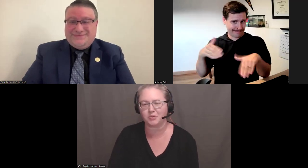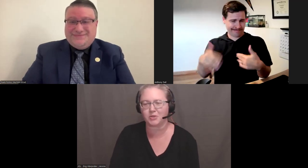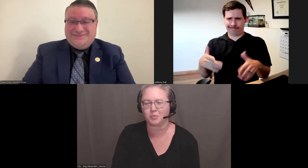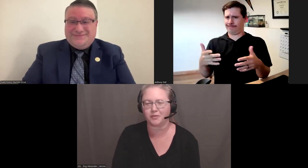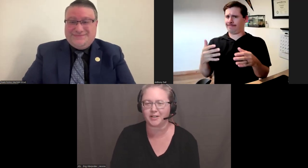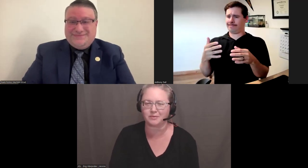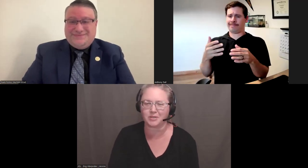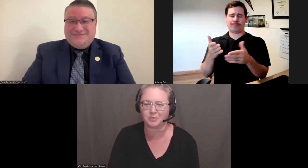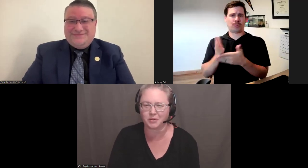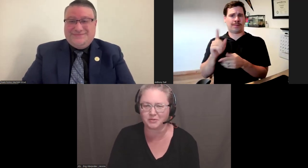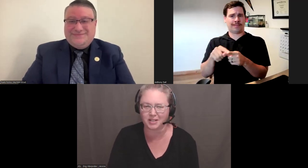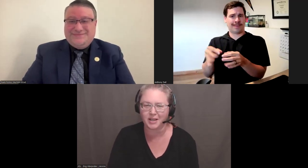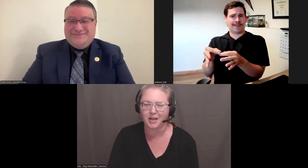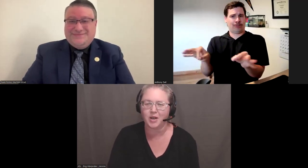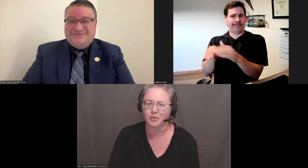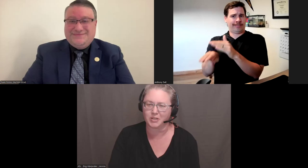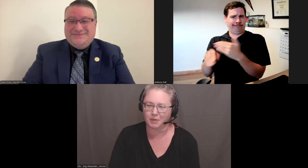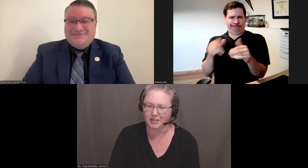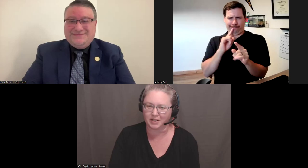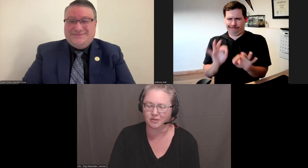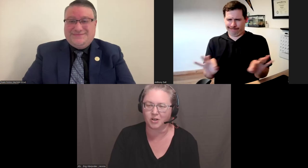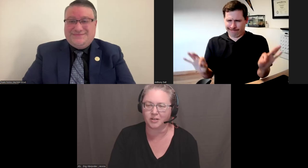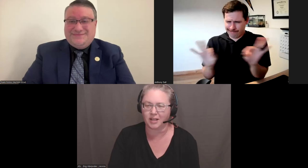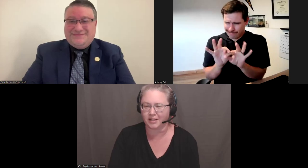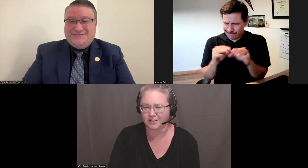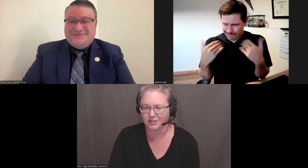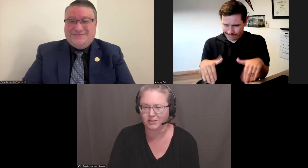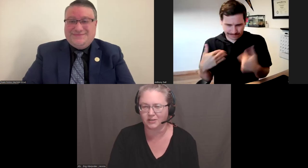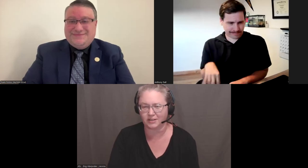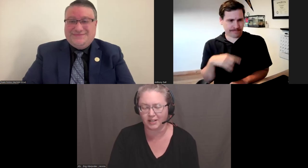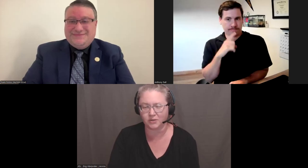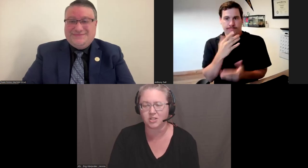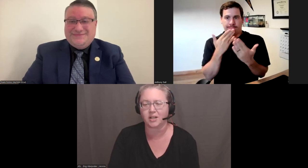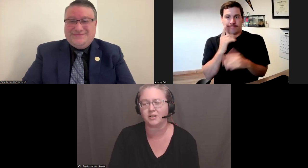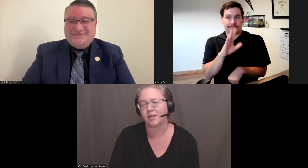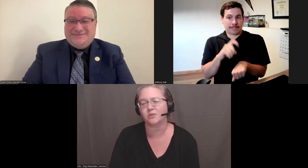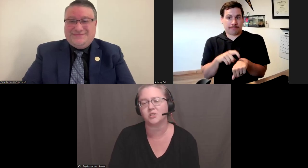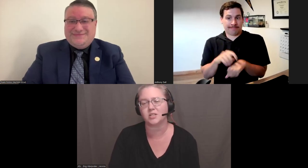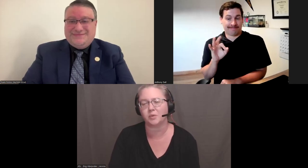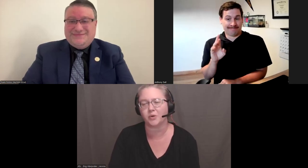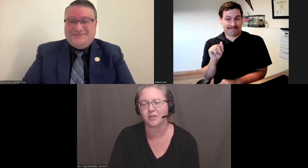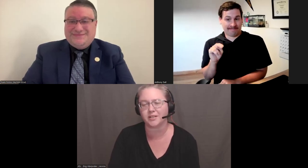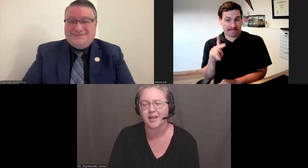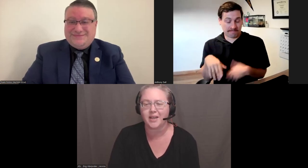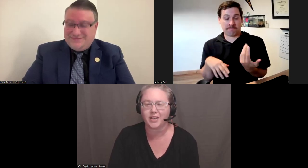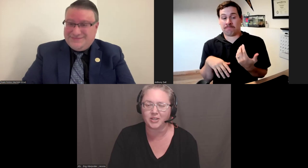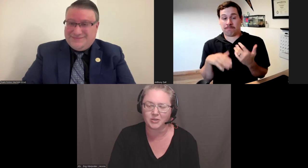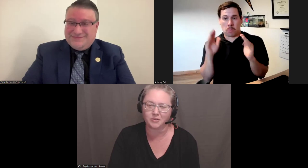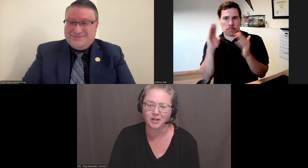able to provide us from the WFD perspective on the access to language and how language is so important. Thank you, Frank,